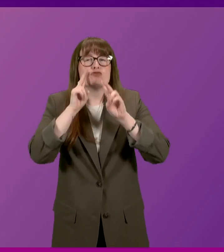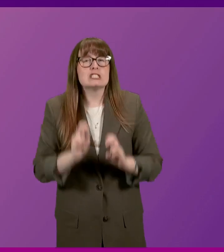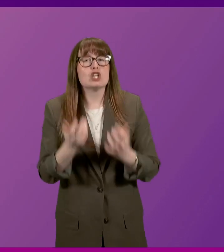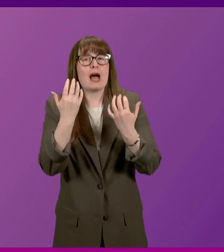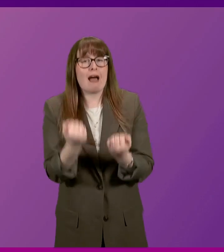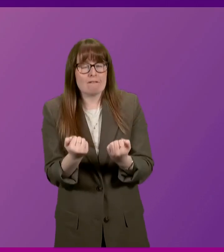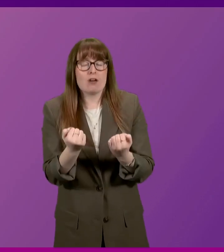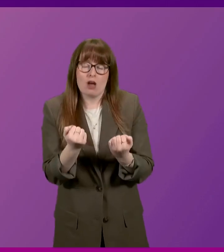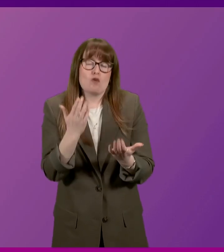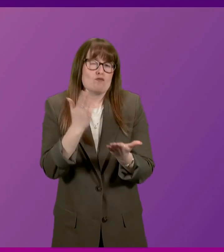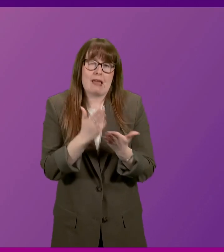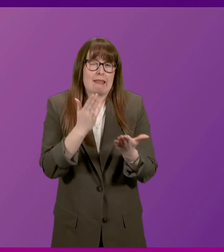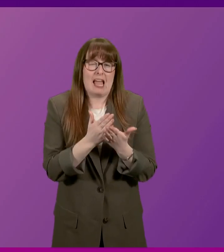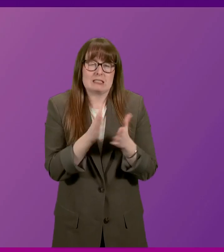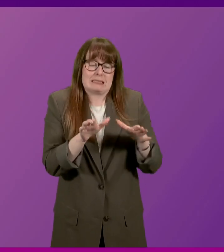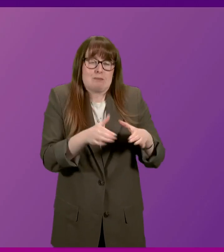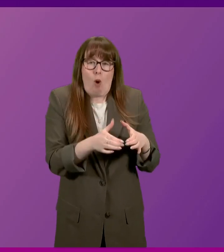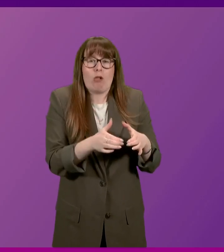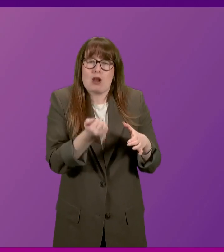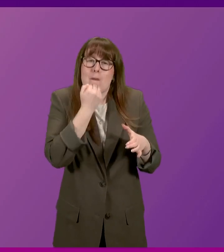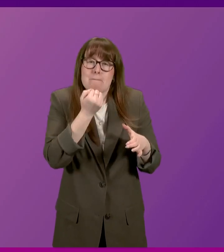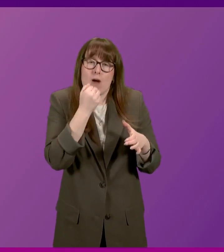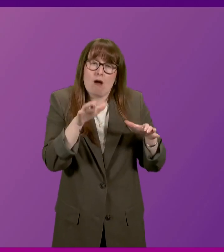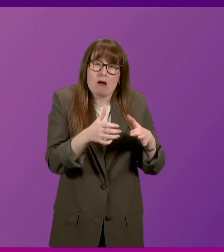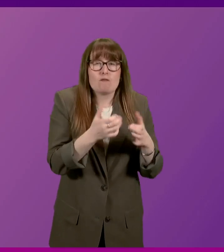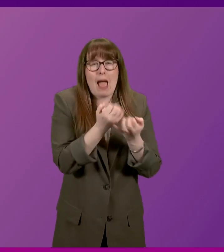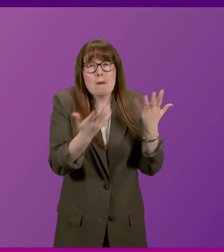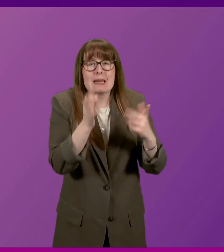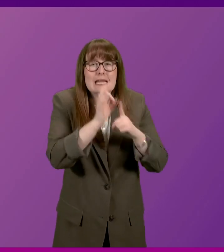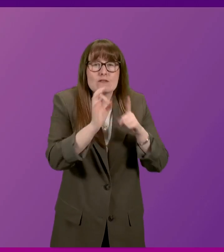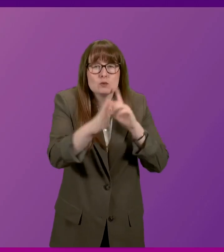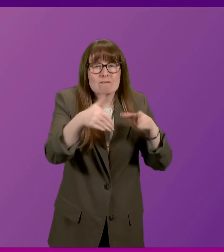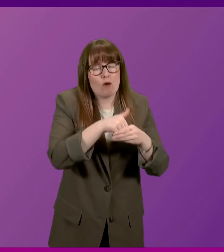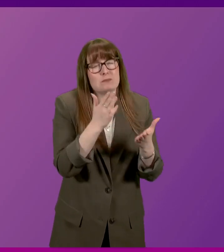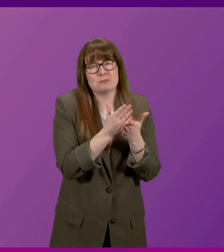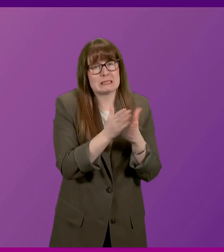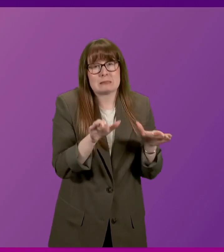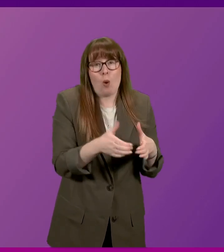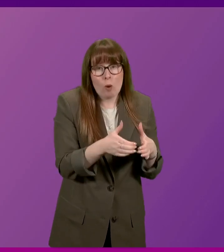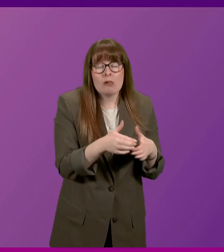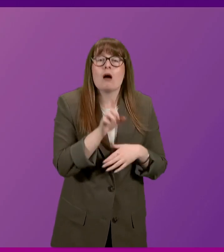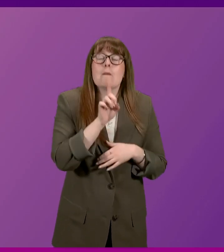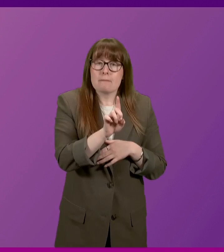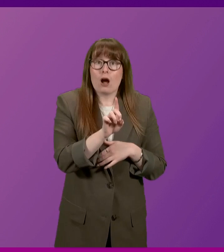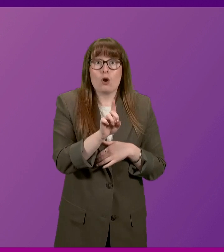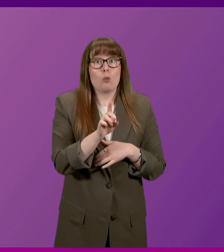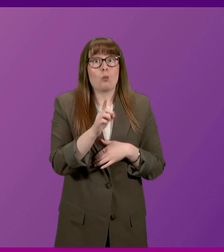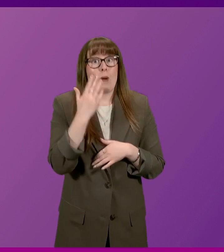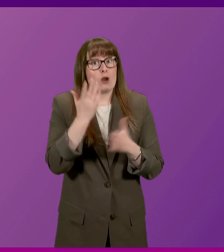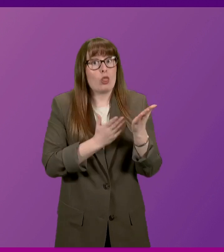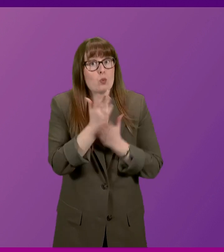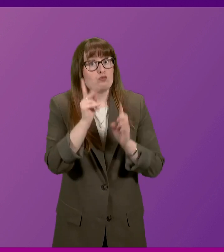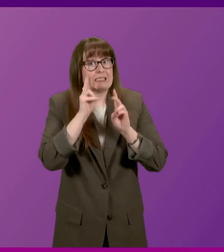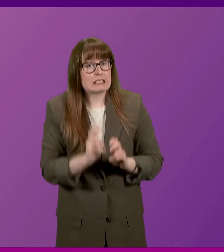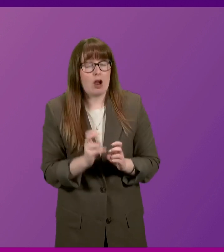we have quite small samples of interviewees involved. But one of the things that we're able to do when we do this kind of research